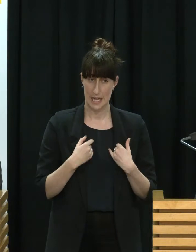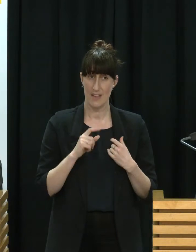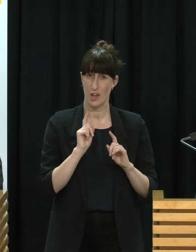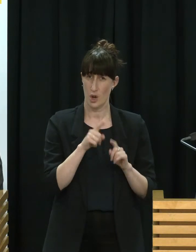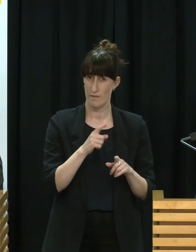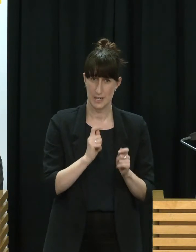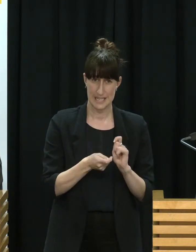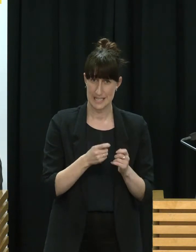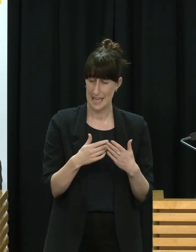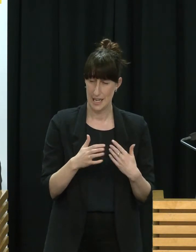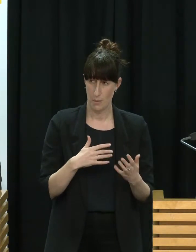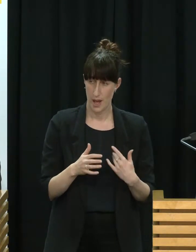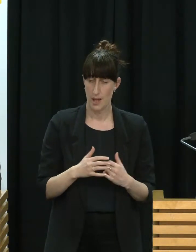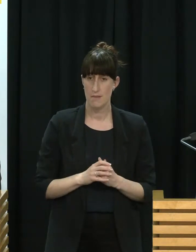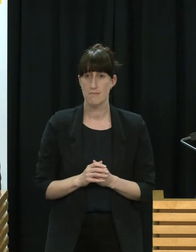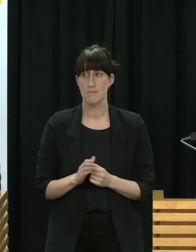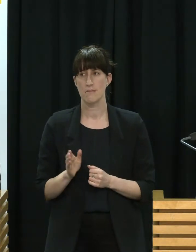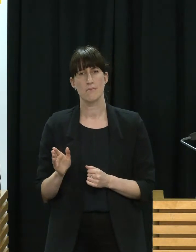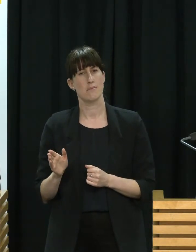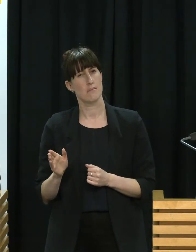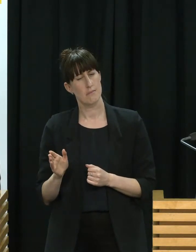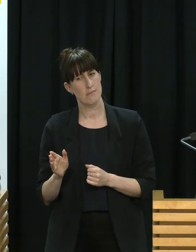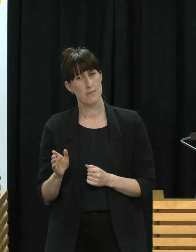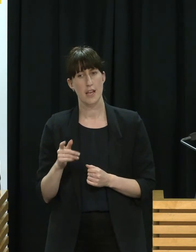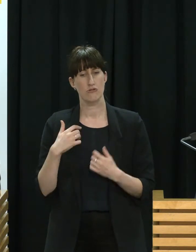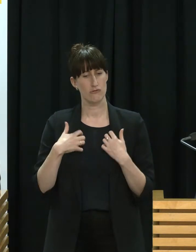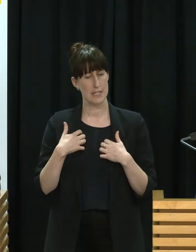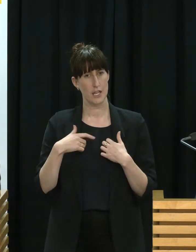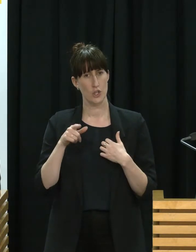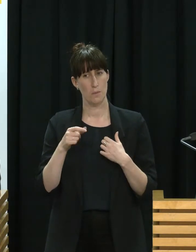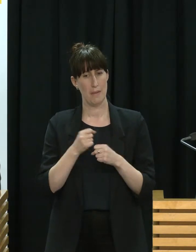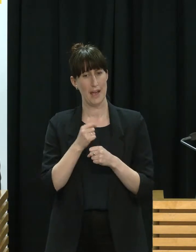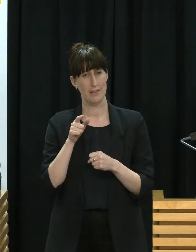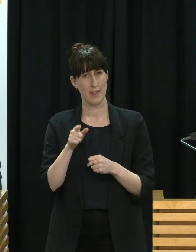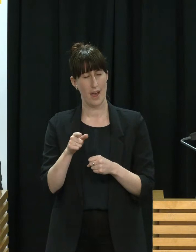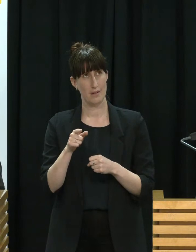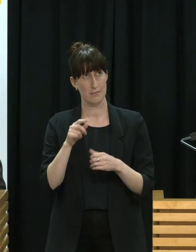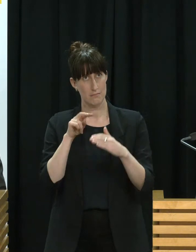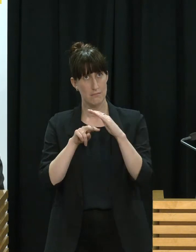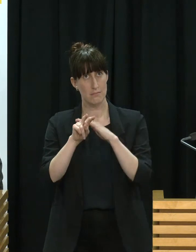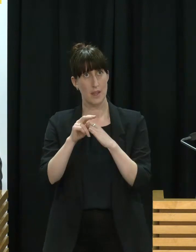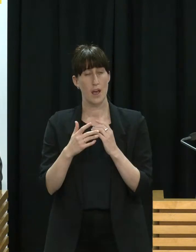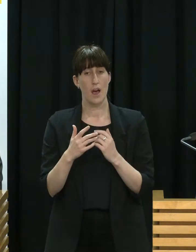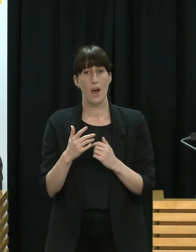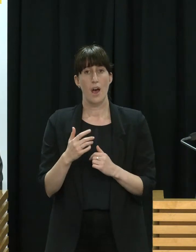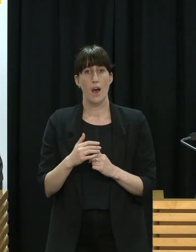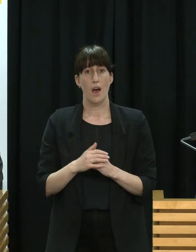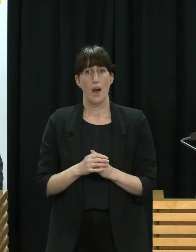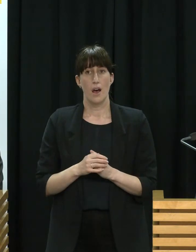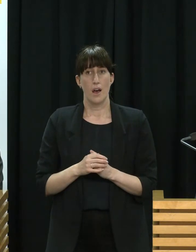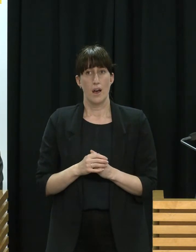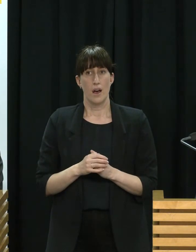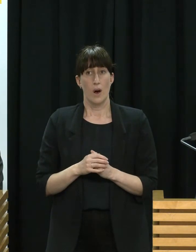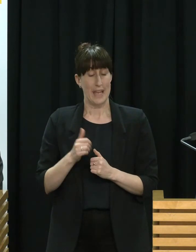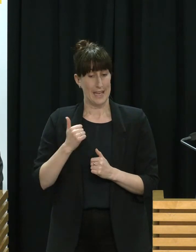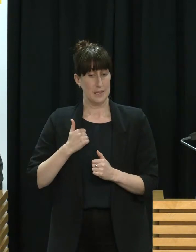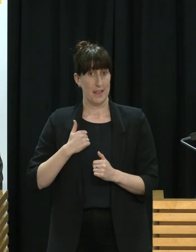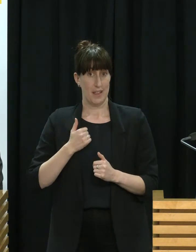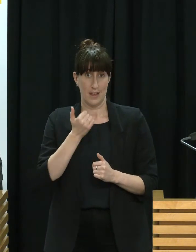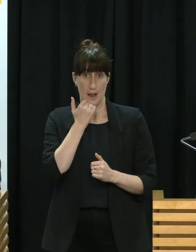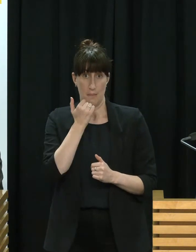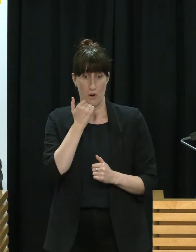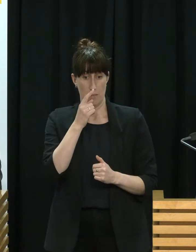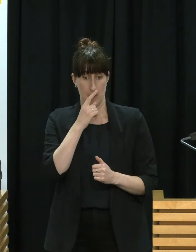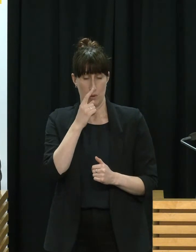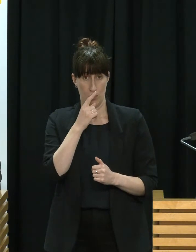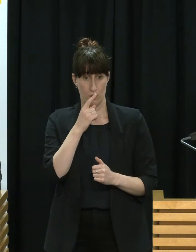that conclusion. Obviously, if people are symptomatic, then I'd encourage them to get tested. We do expect to see the numbers going up in the Wellington region